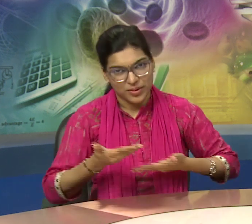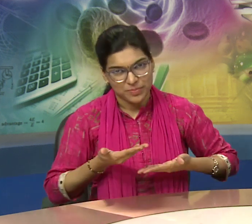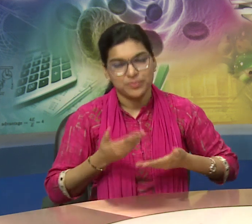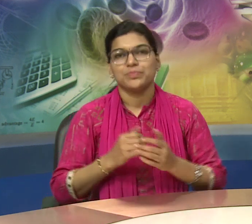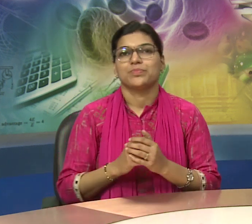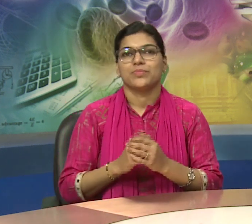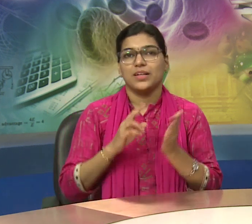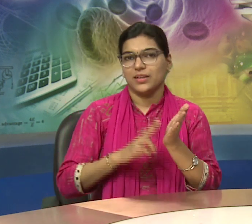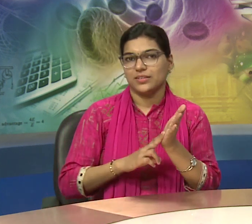welcome you all.